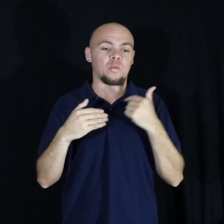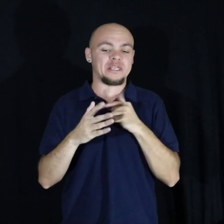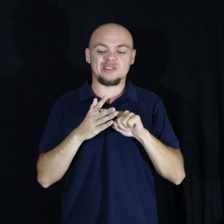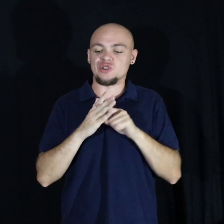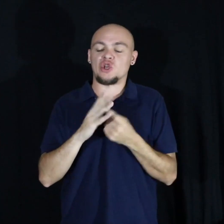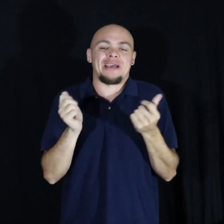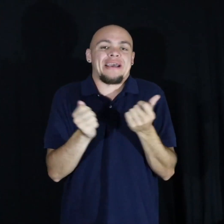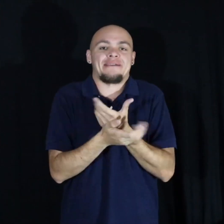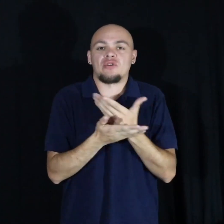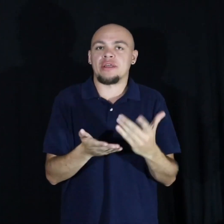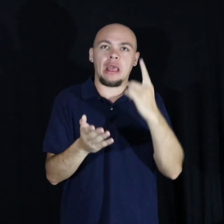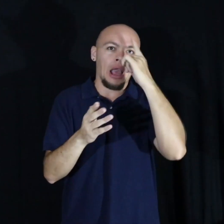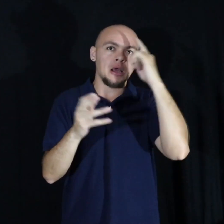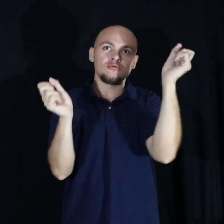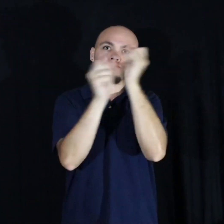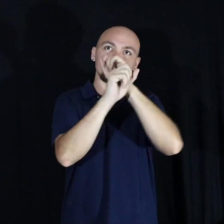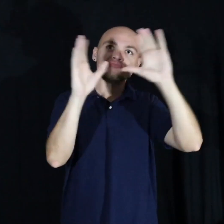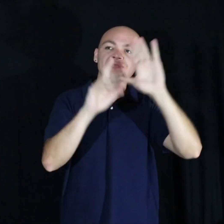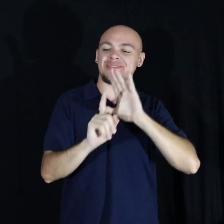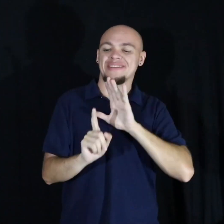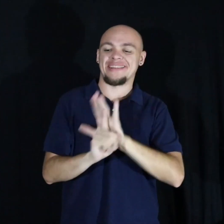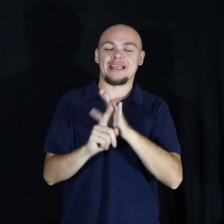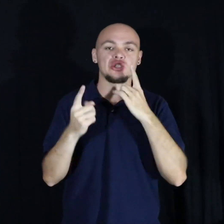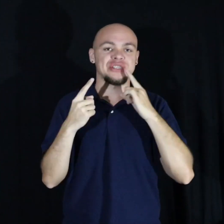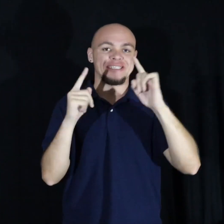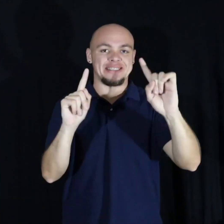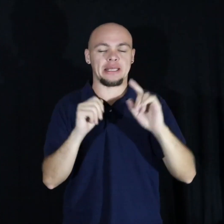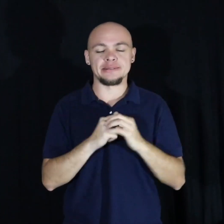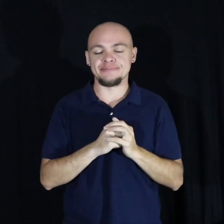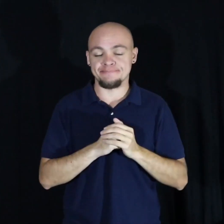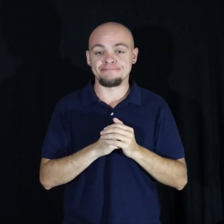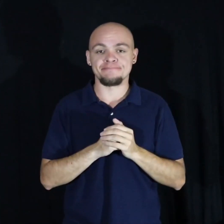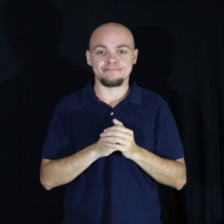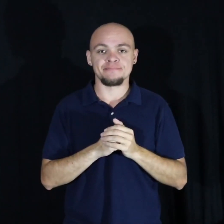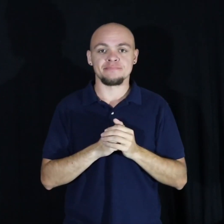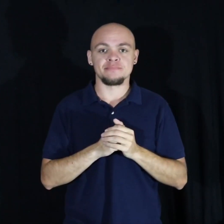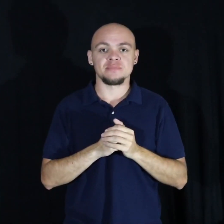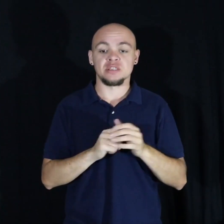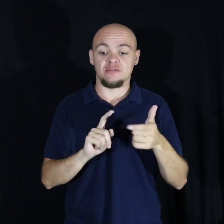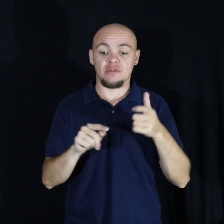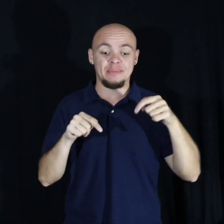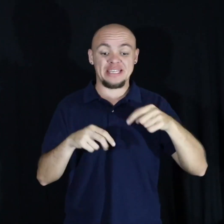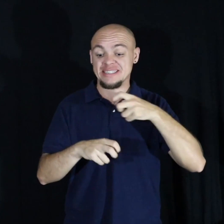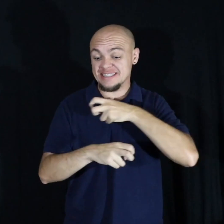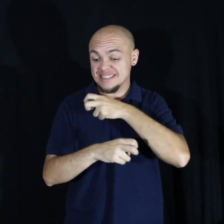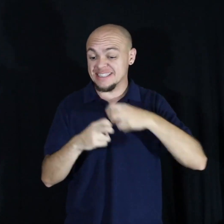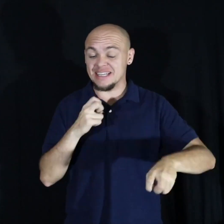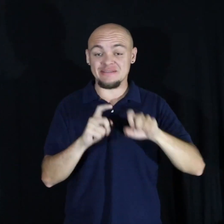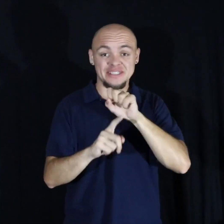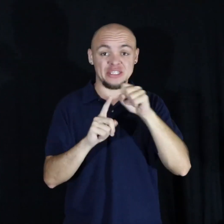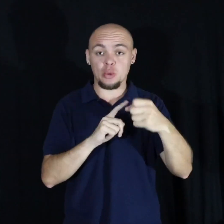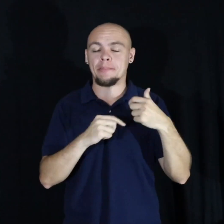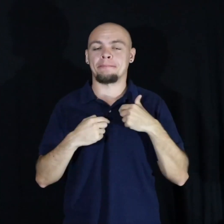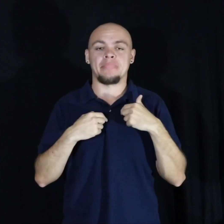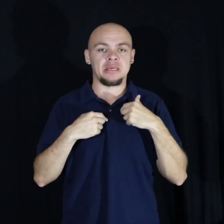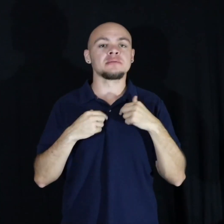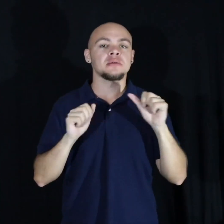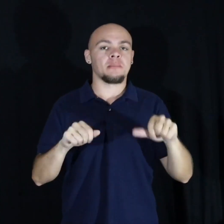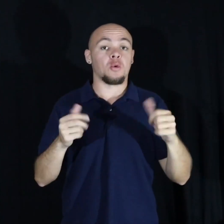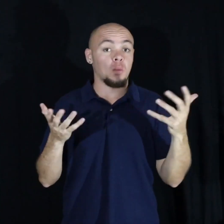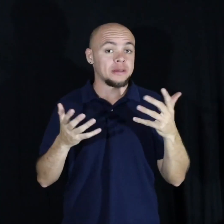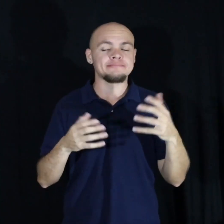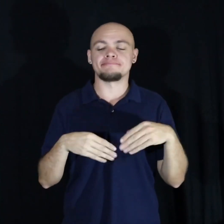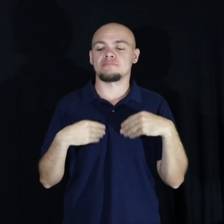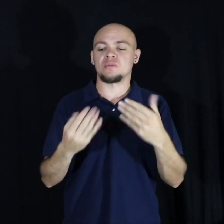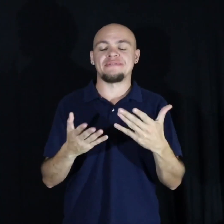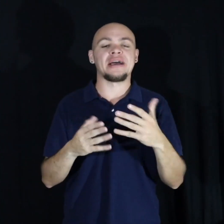everything dreamed of for their future and success in life. From this very hard place, I was able to give my children the